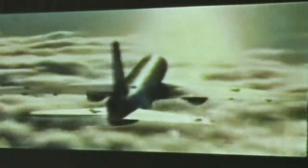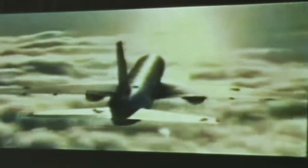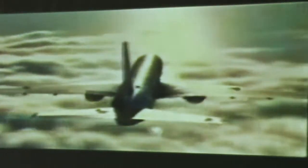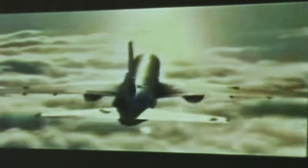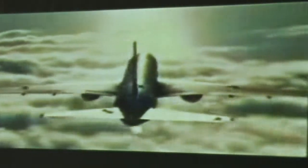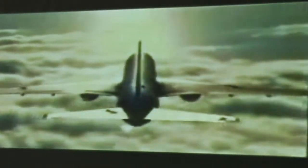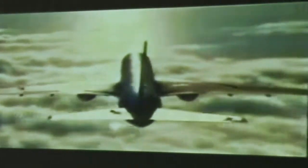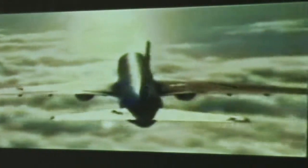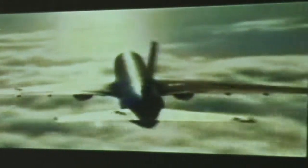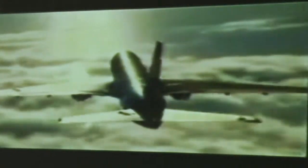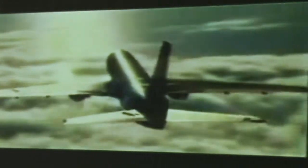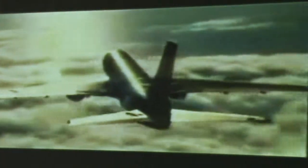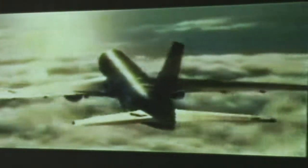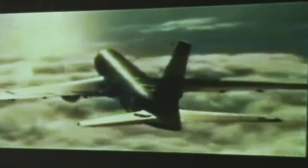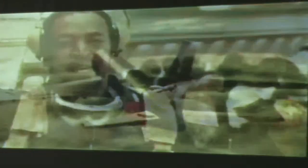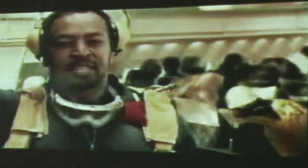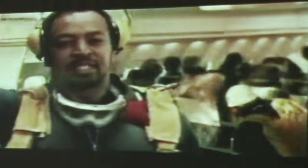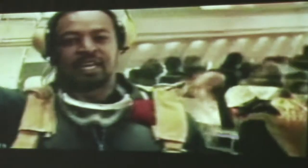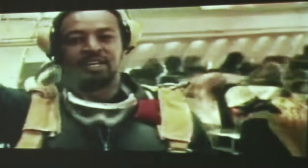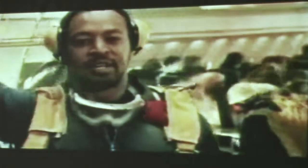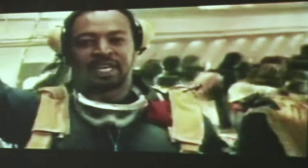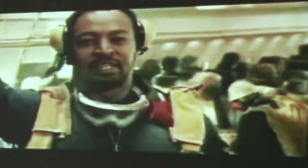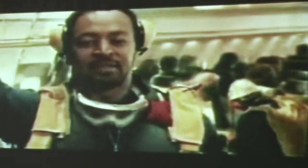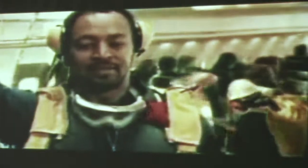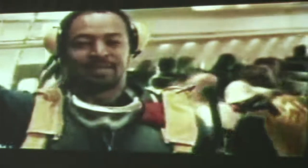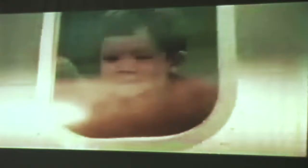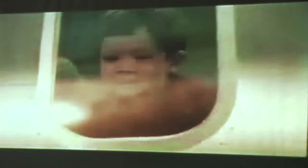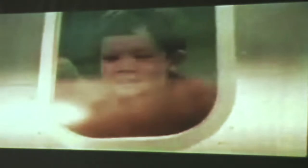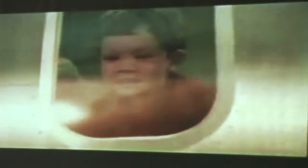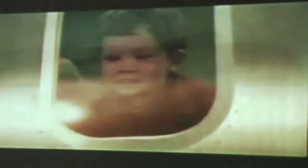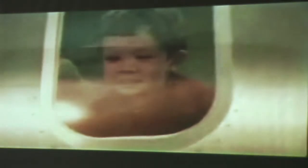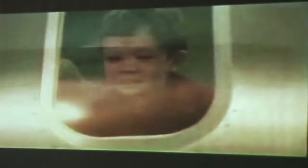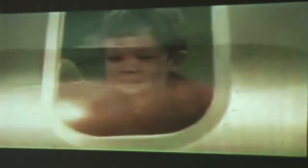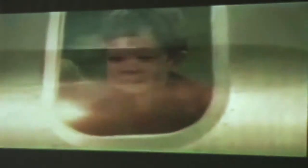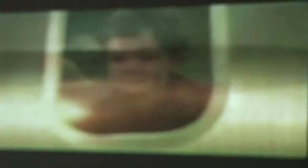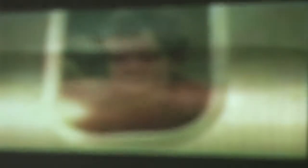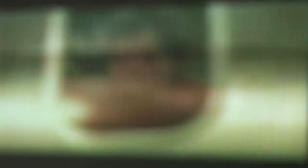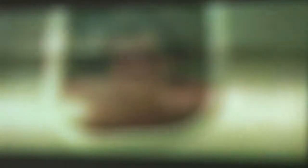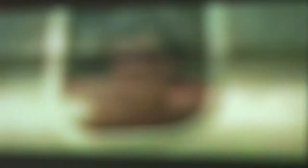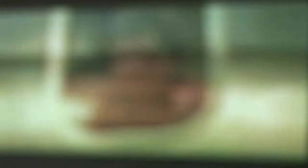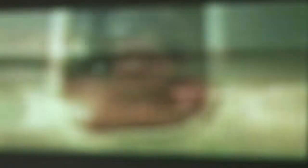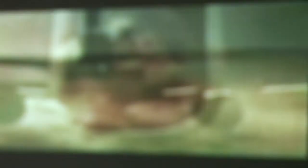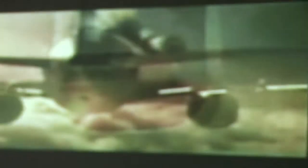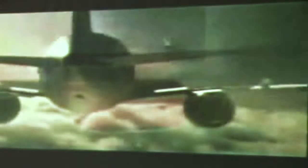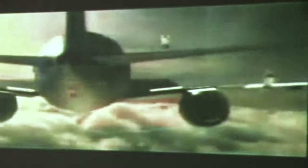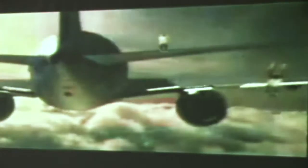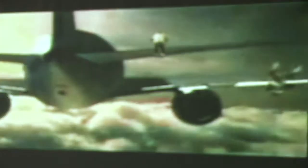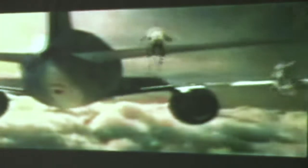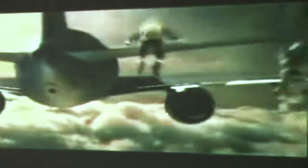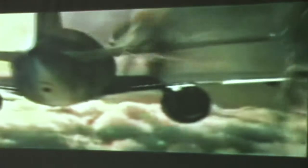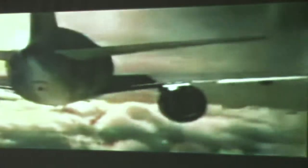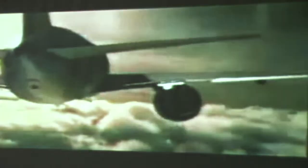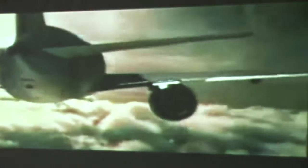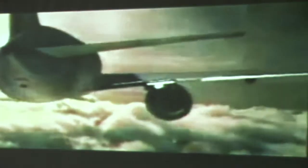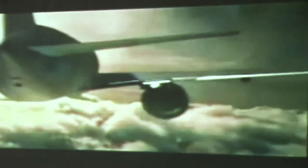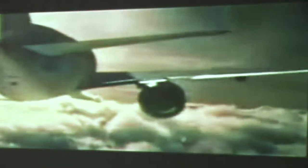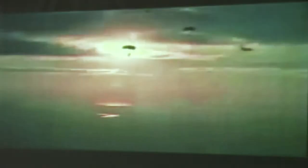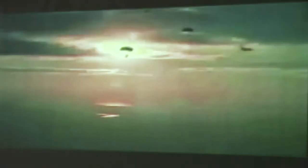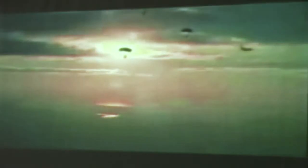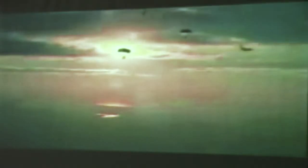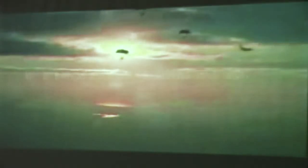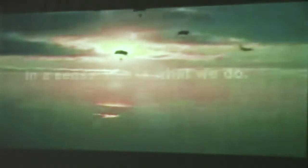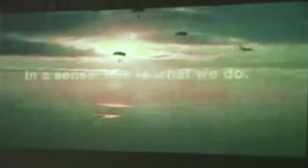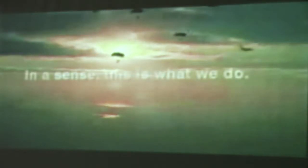I've got a lot of thanks up here. When I look over there and I see that little kid, the look in his eyes, that's all the thanks I need.